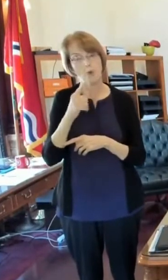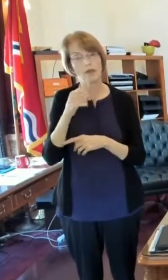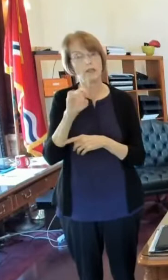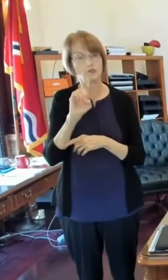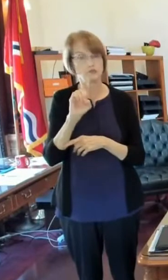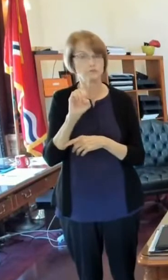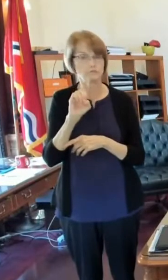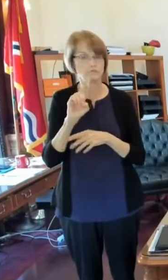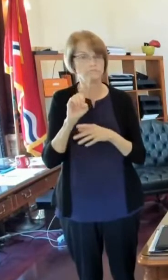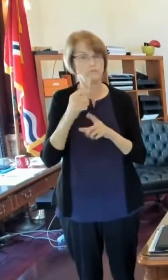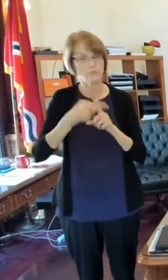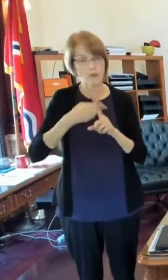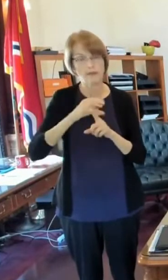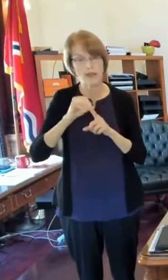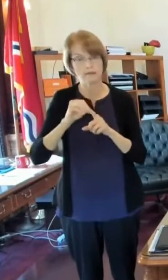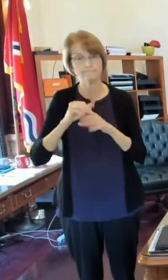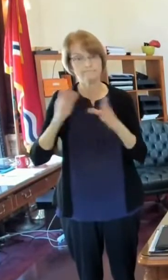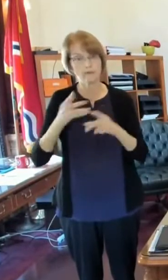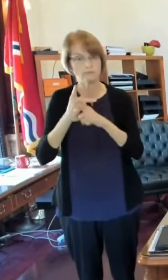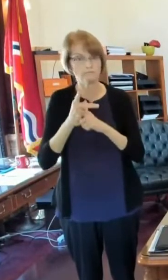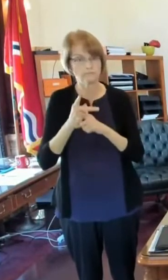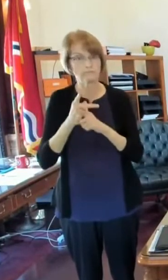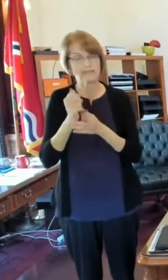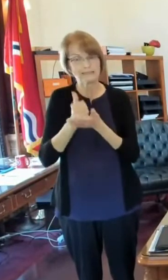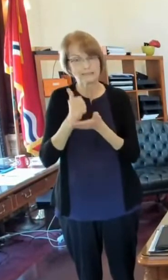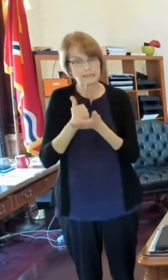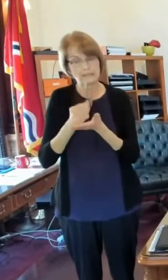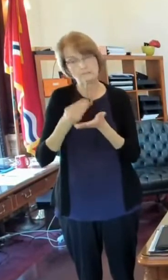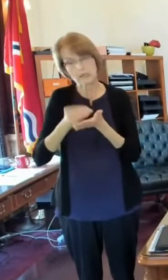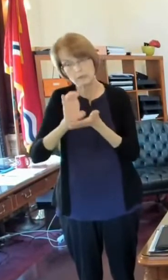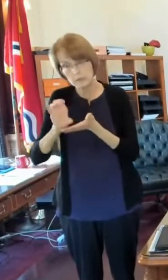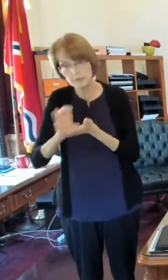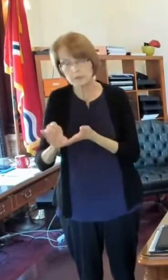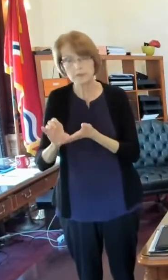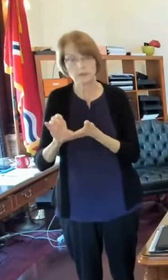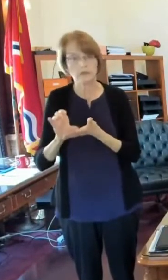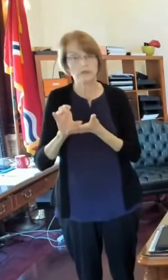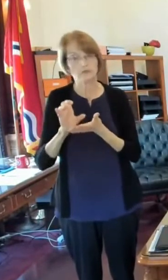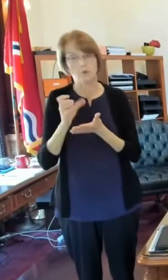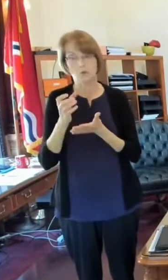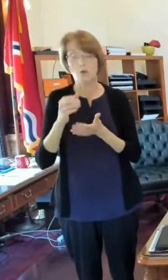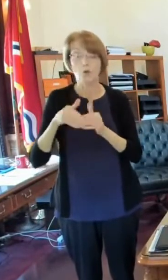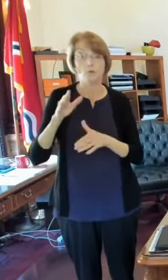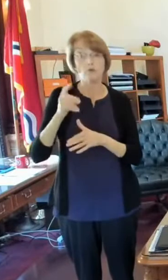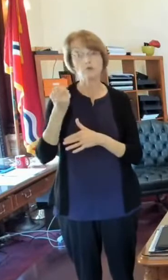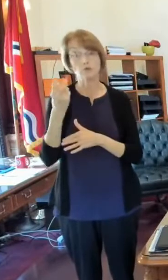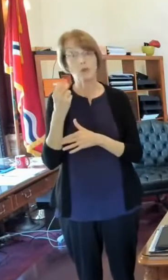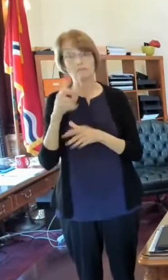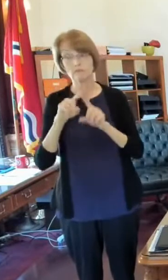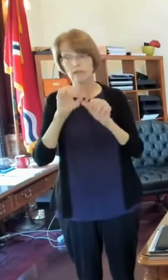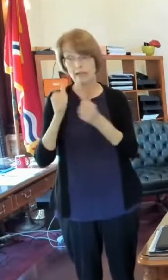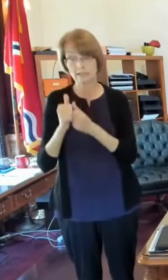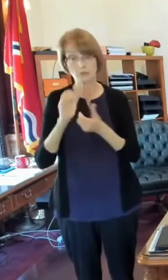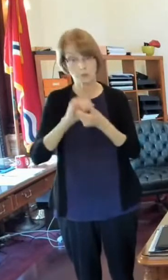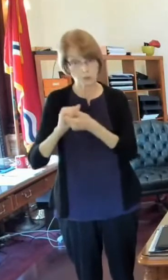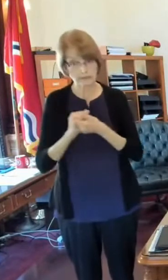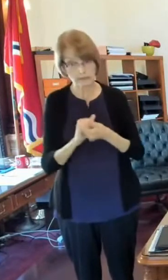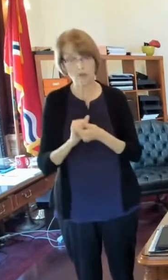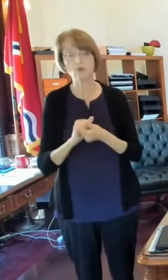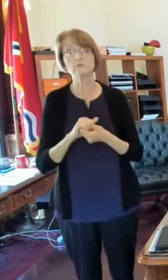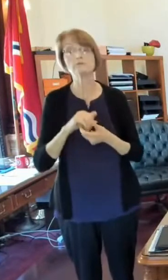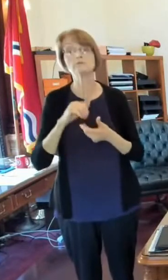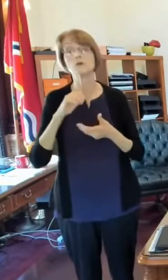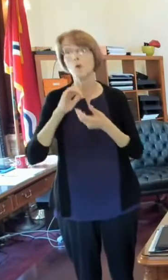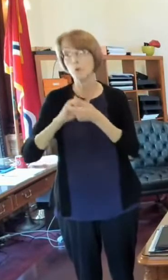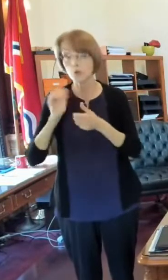is still in place. We're working with over a dozen agencies to help people. We're working with the courts. There has been a